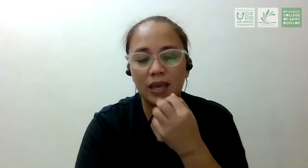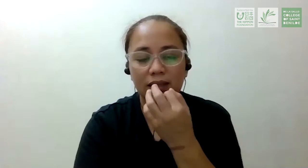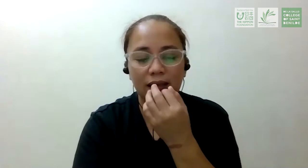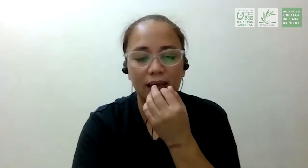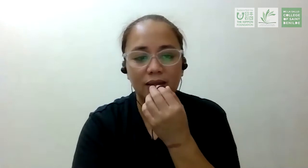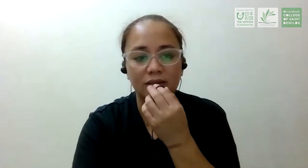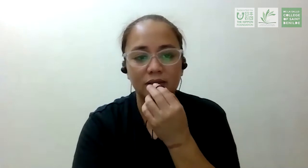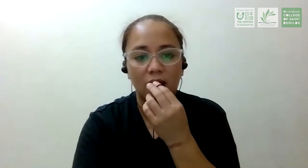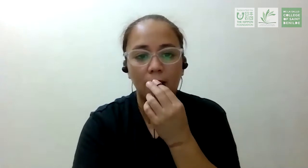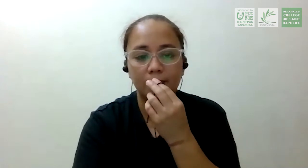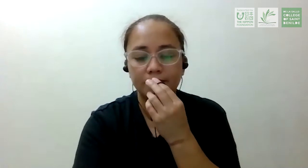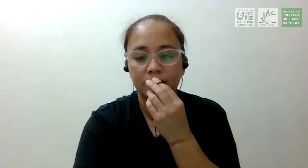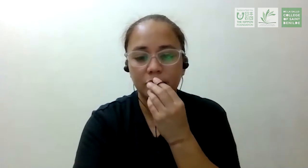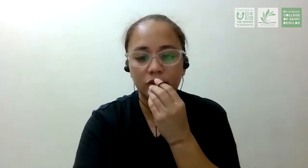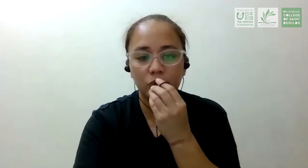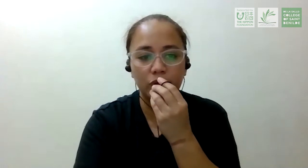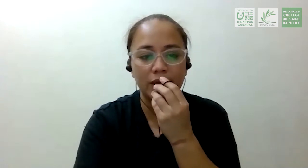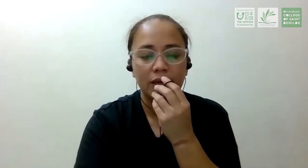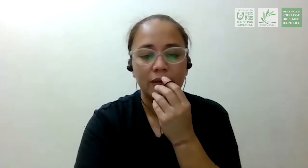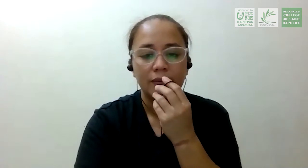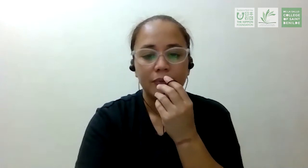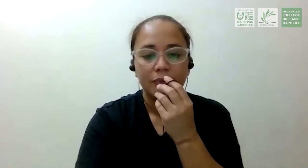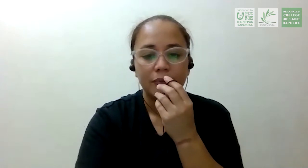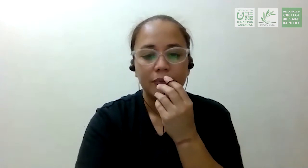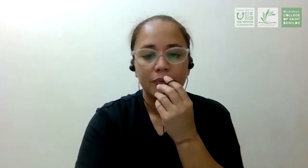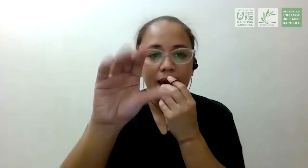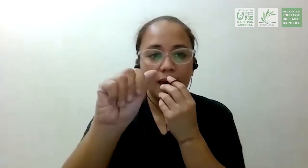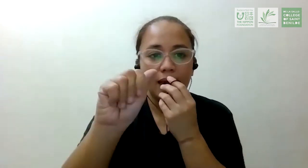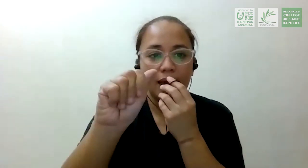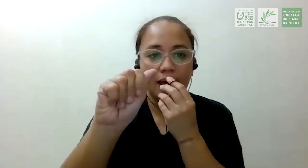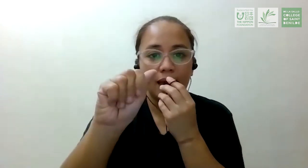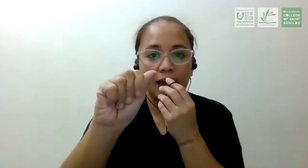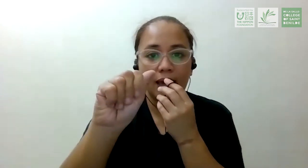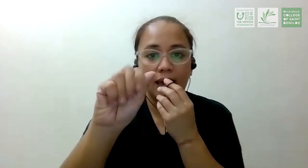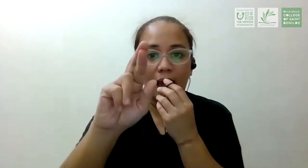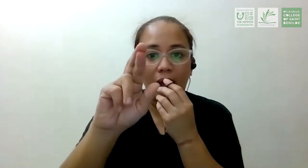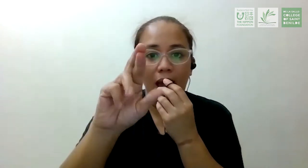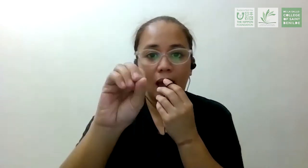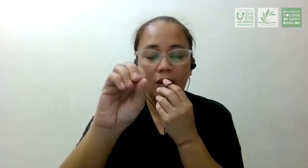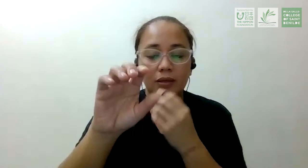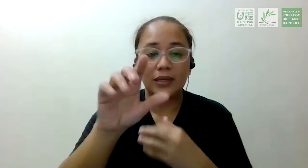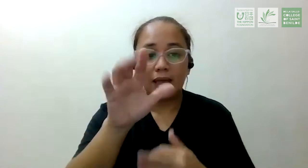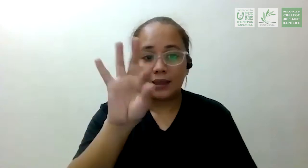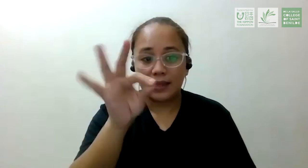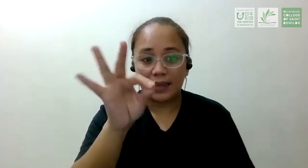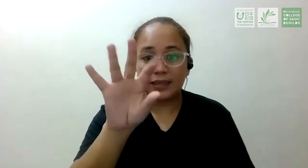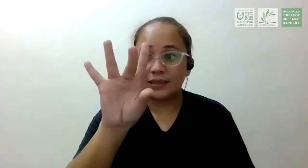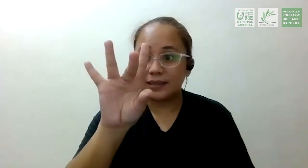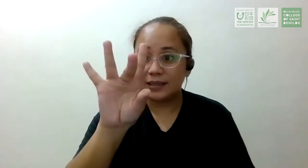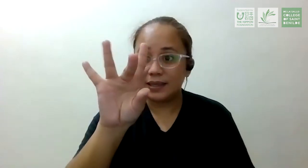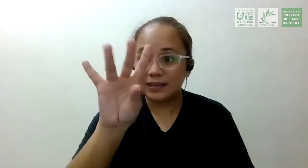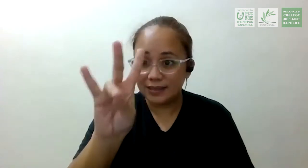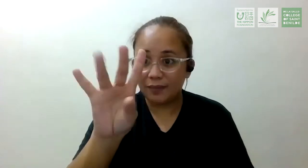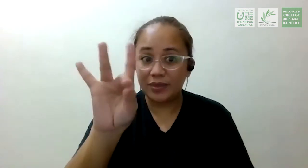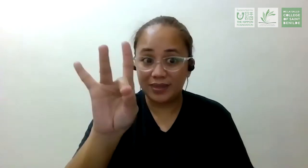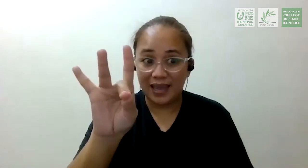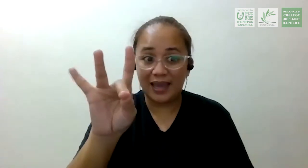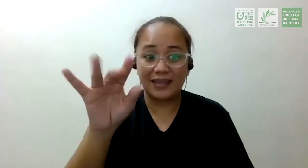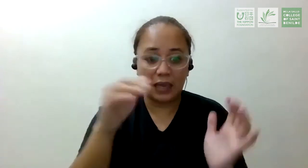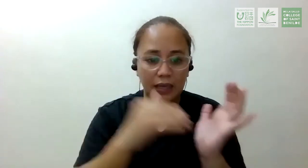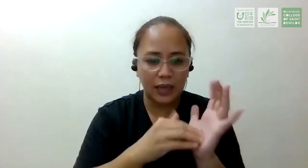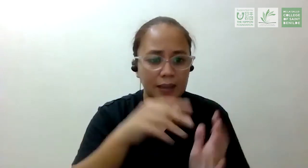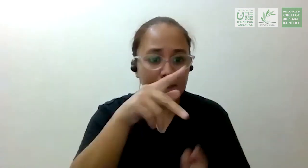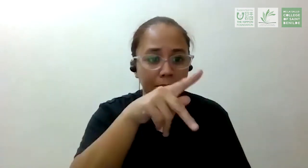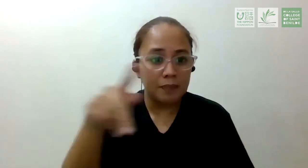You say it again, Dr. Woody? Yes. In 1978, this again is on slide